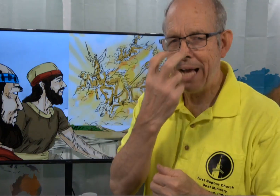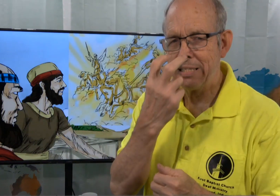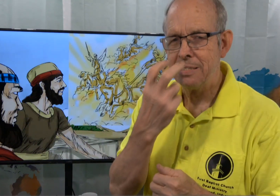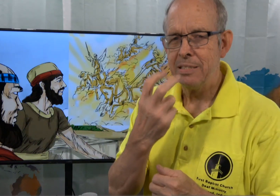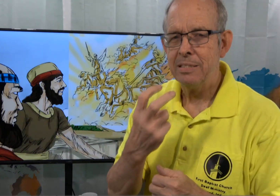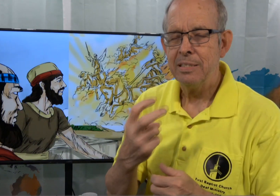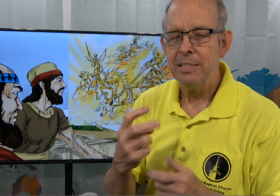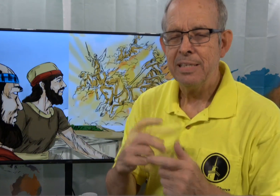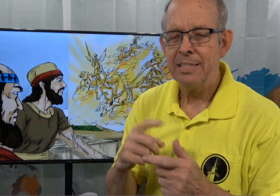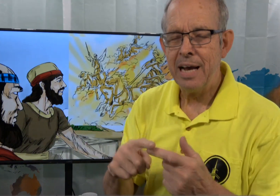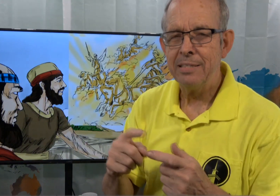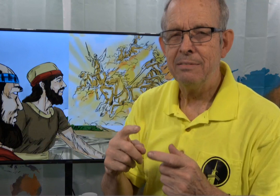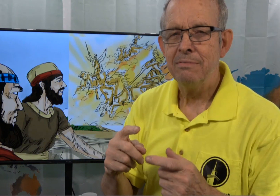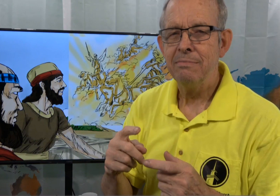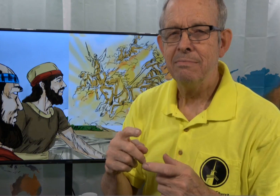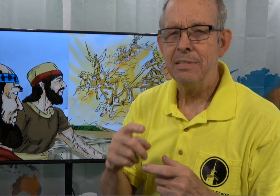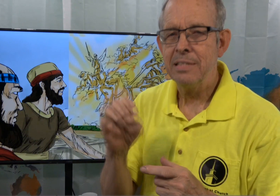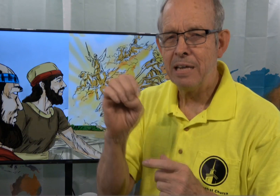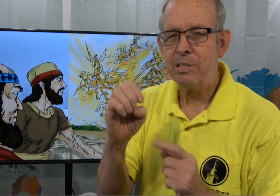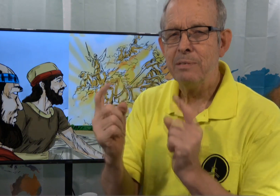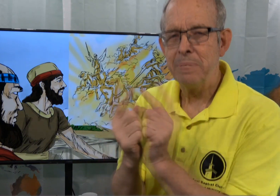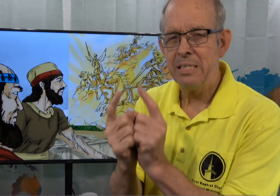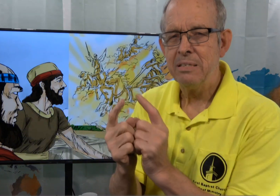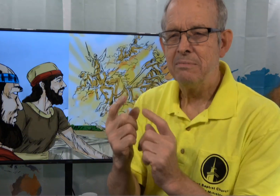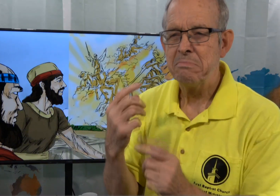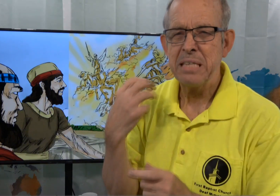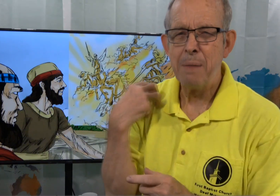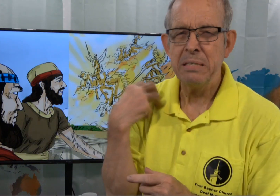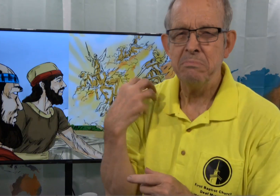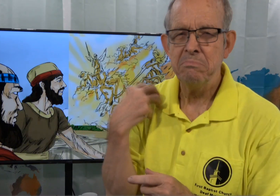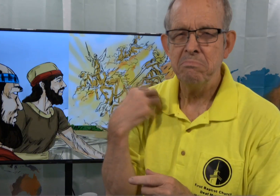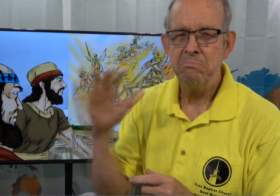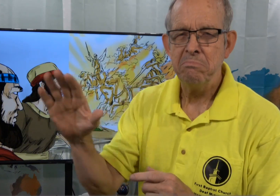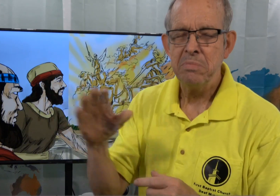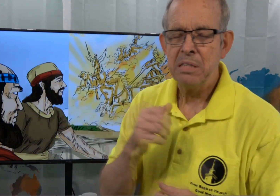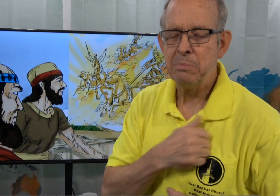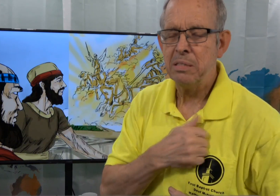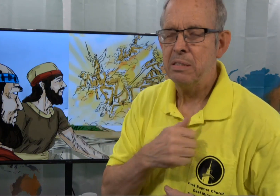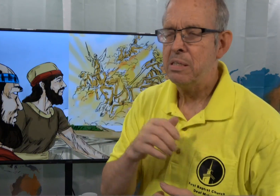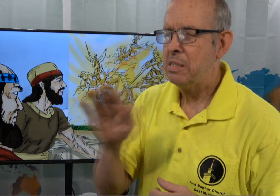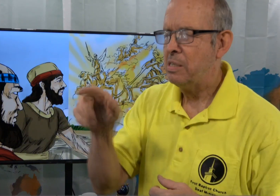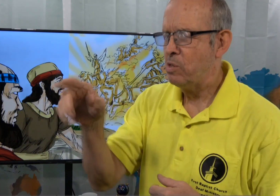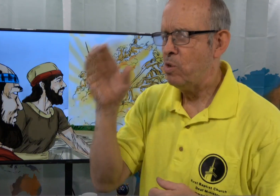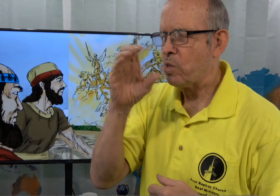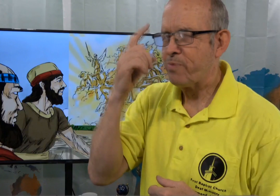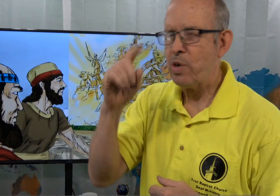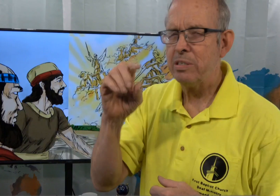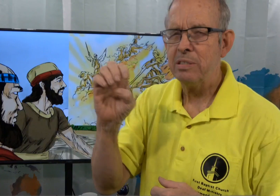blackness, and then Nazi me, Captain. I mean, you looking for the